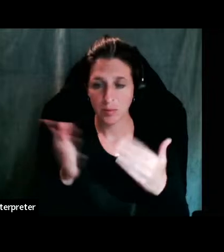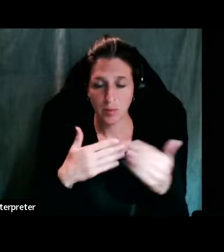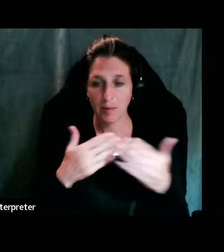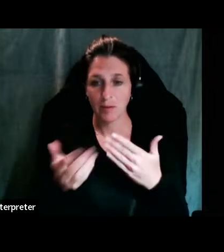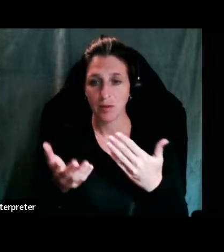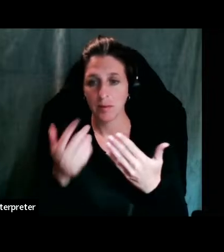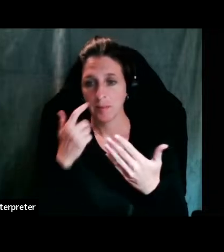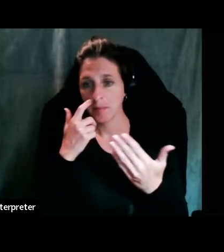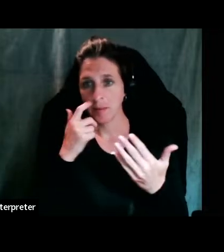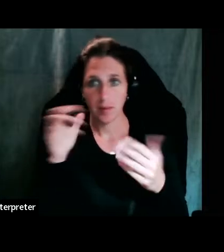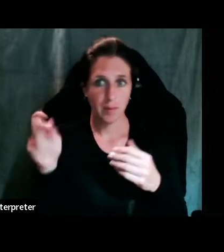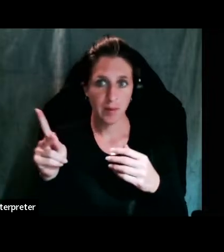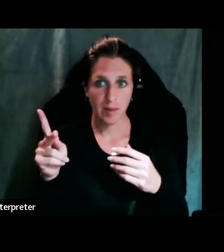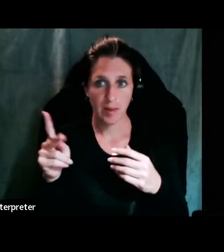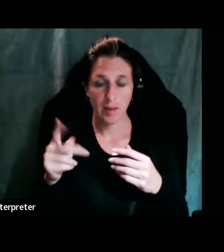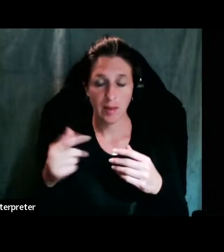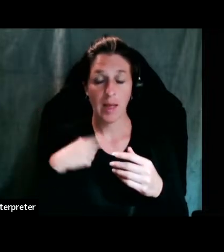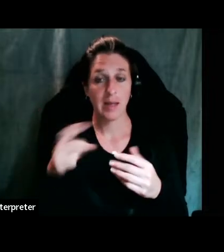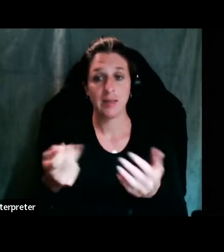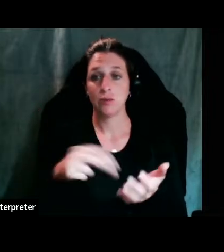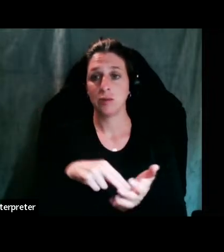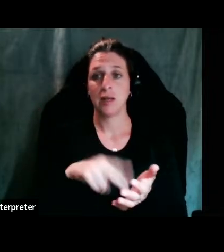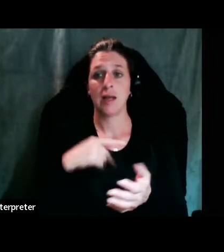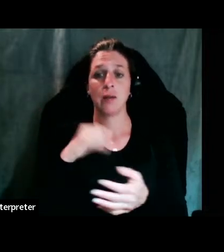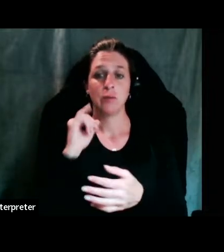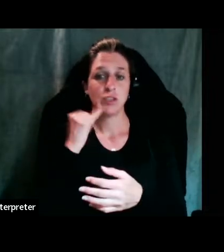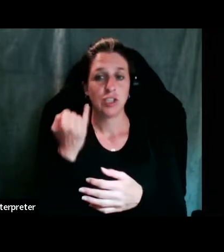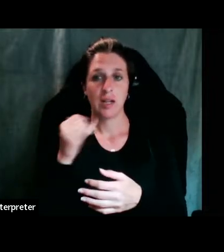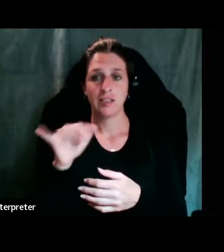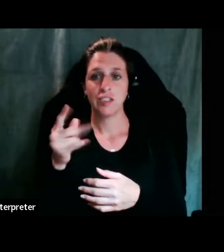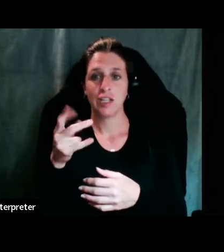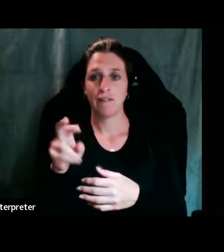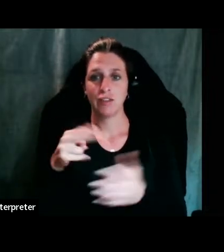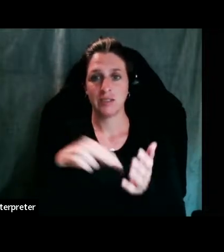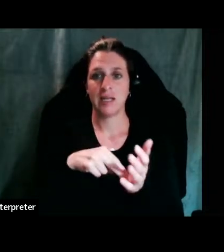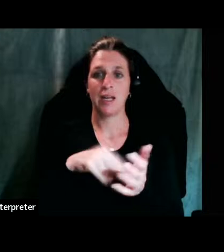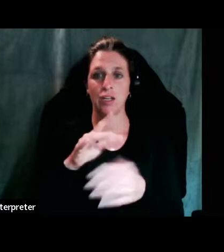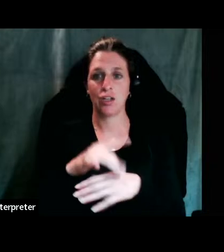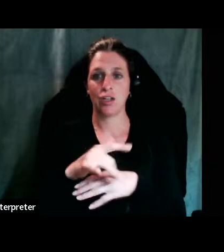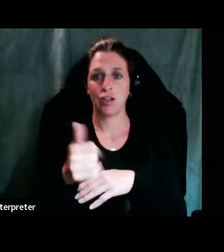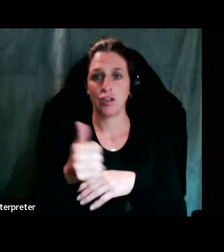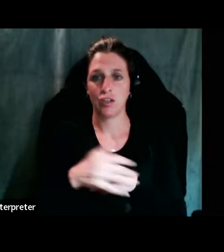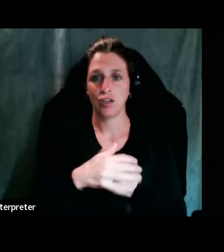Oh, okay. I Wait, need to go, stand hurry. up. I was jealous Okay. that Jennifer was standing up earlier. You can